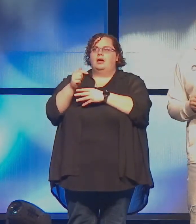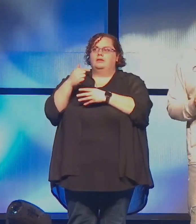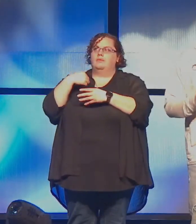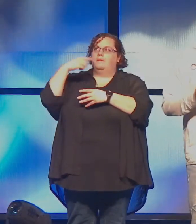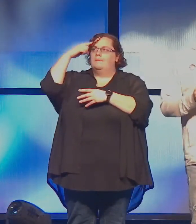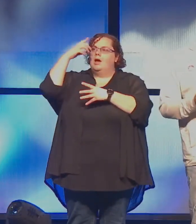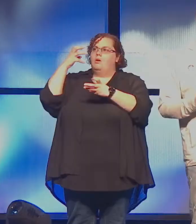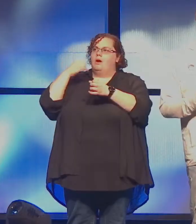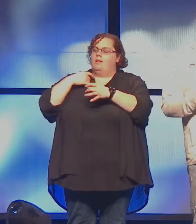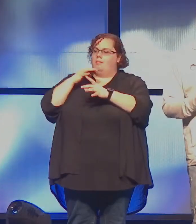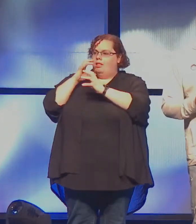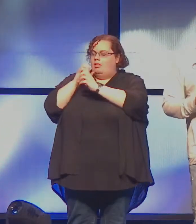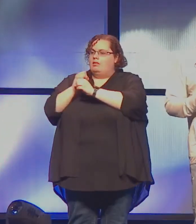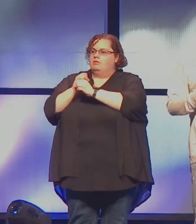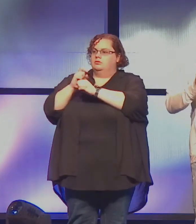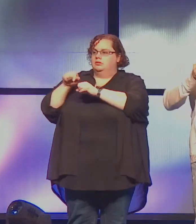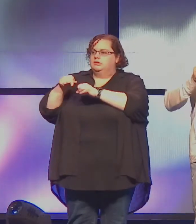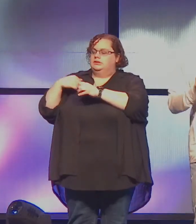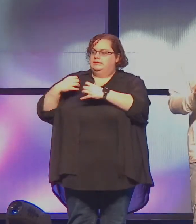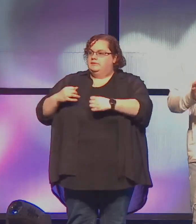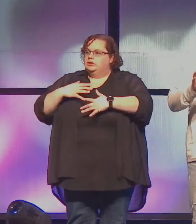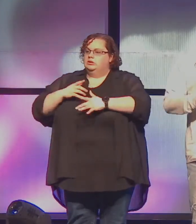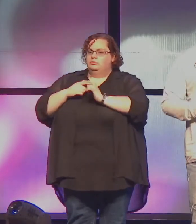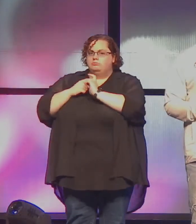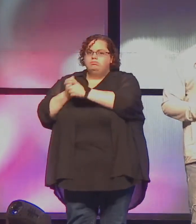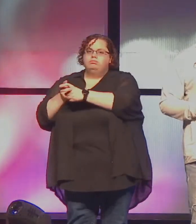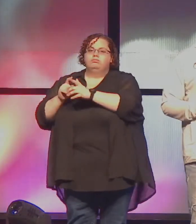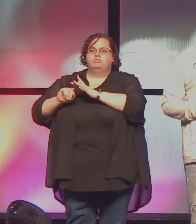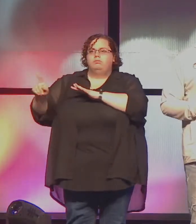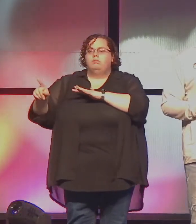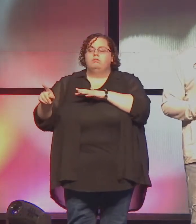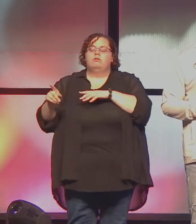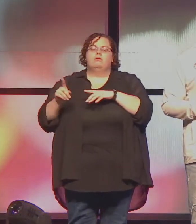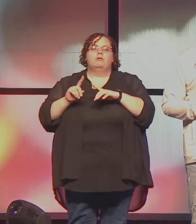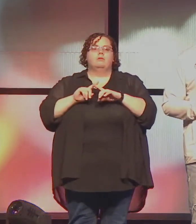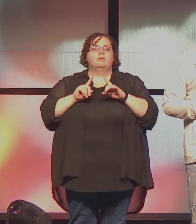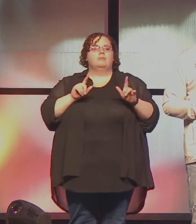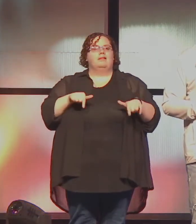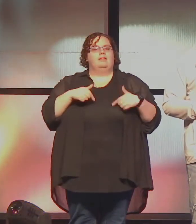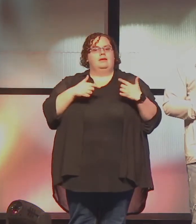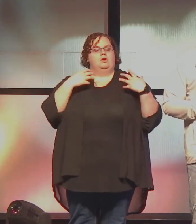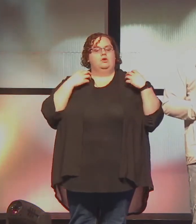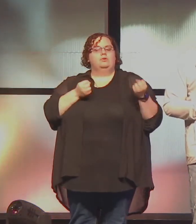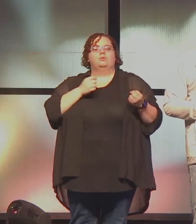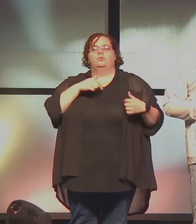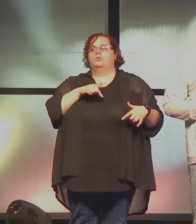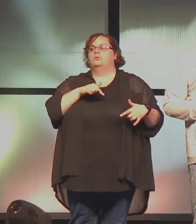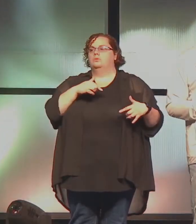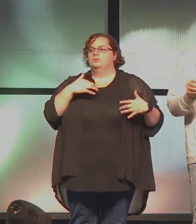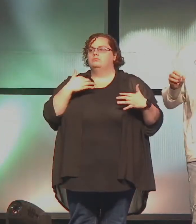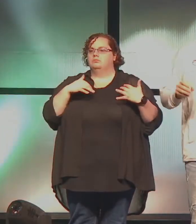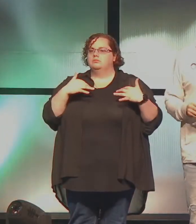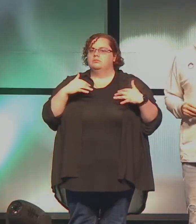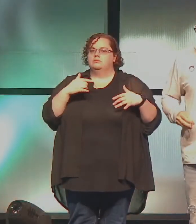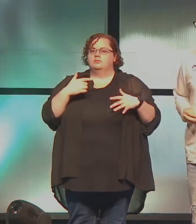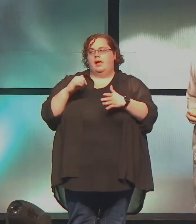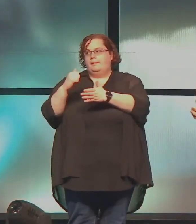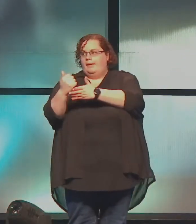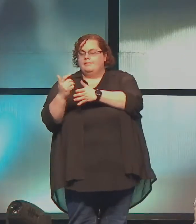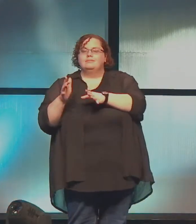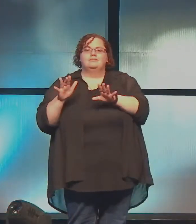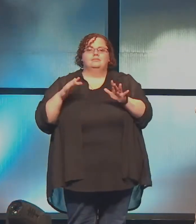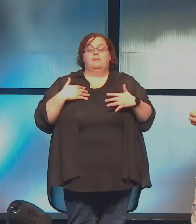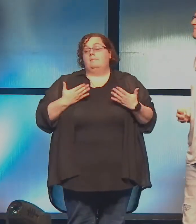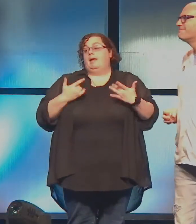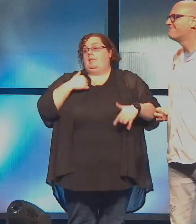fight and run, but to live into a space of courage. Amen? Or maybe not. I could be completely